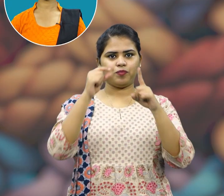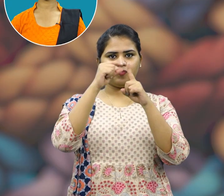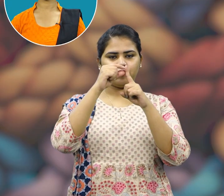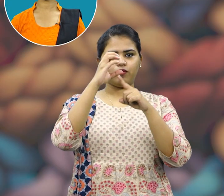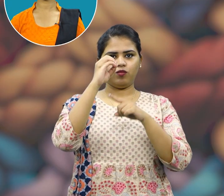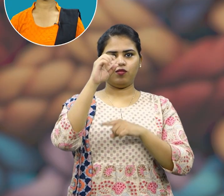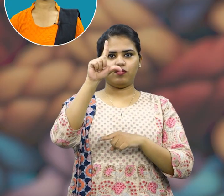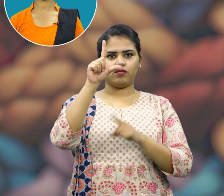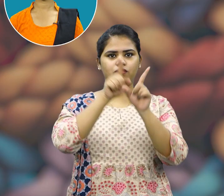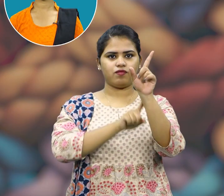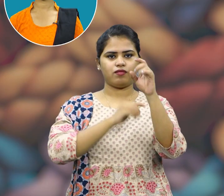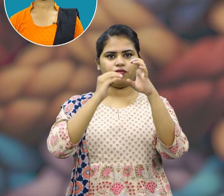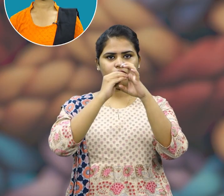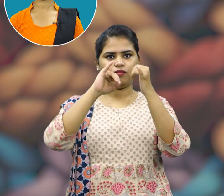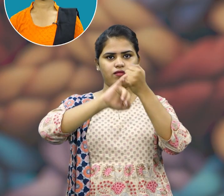polyester,